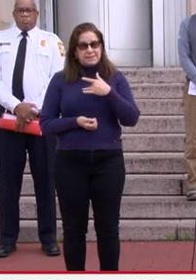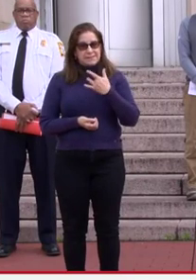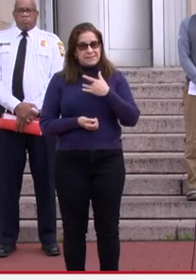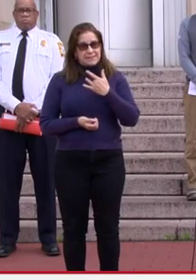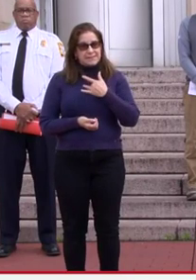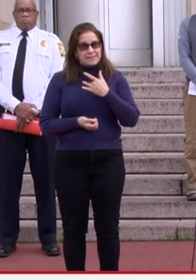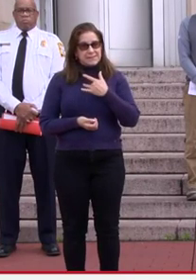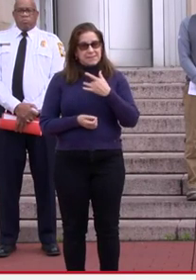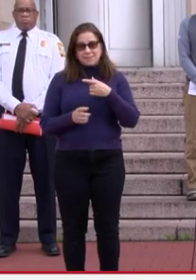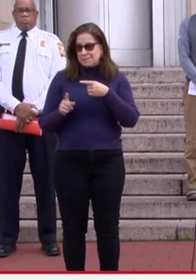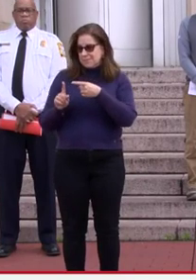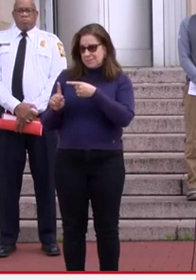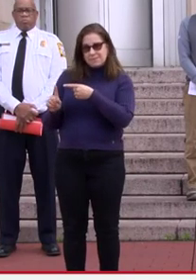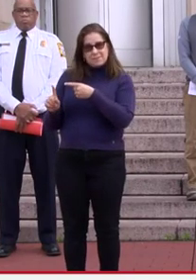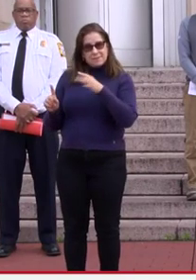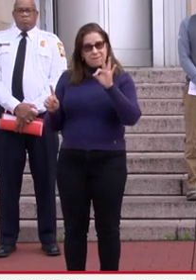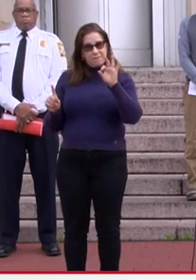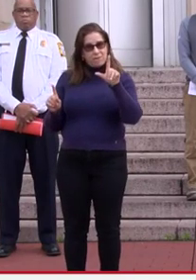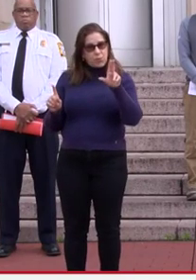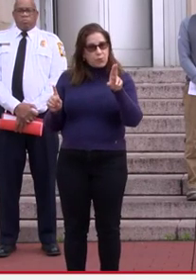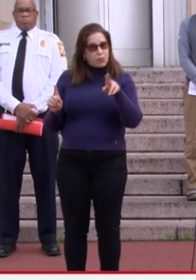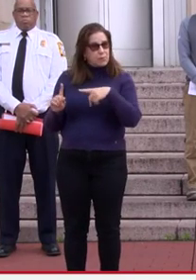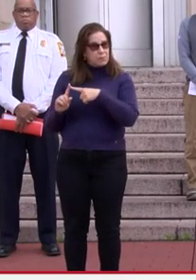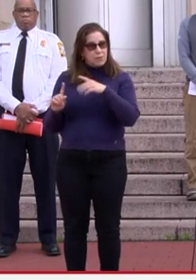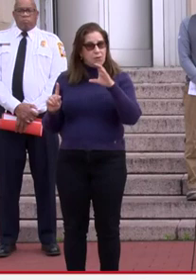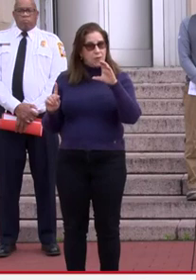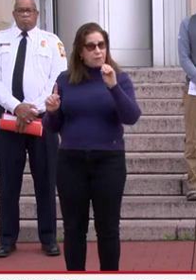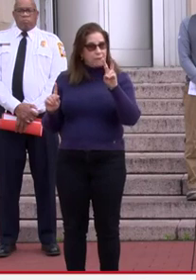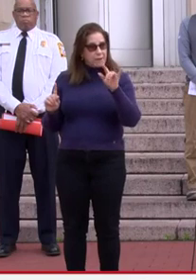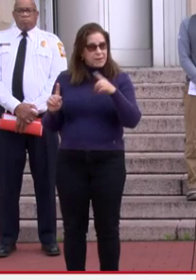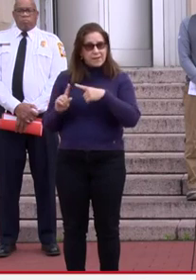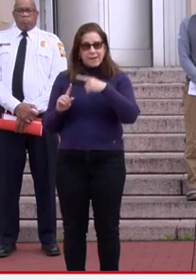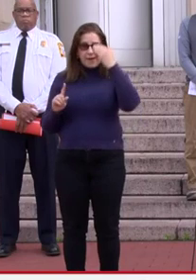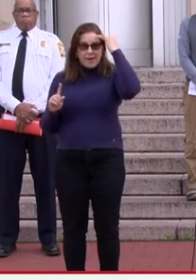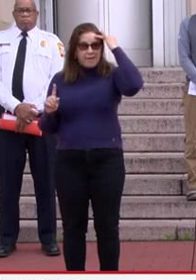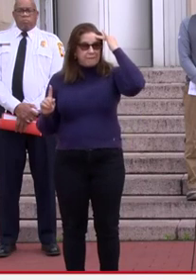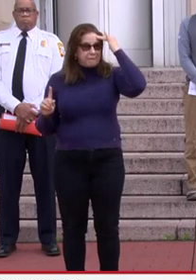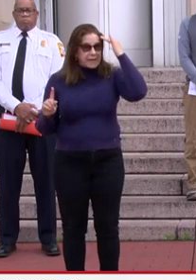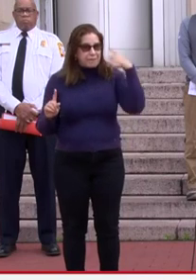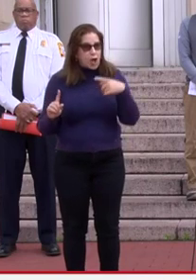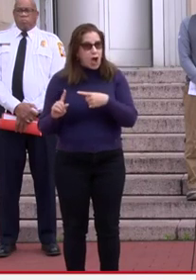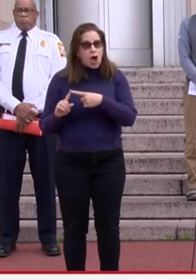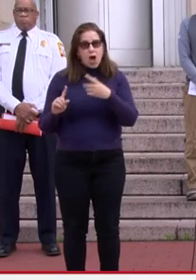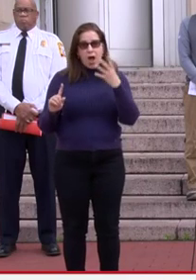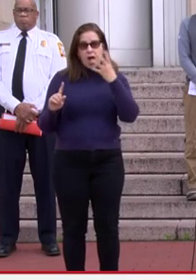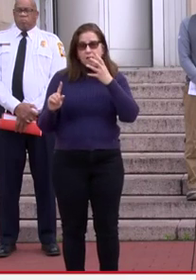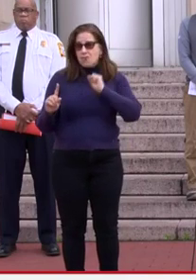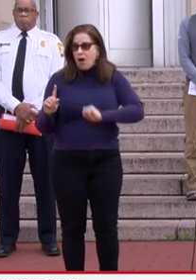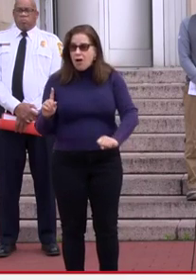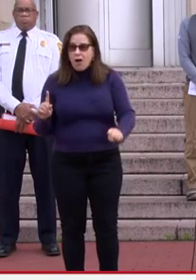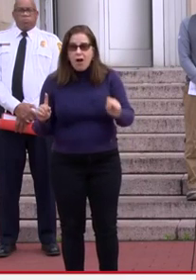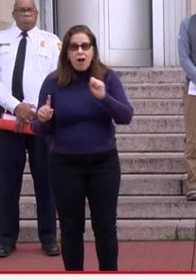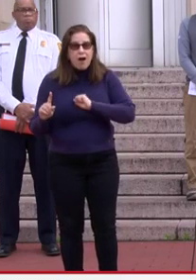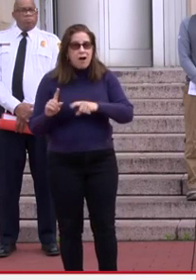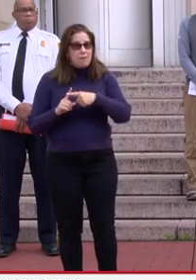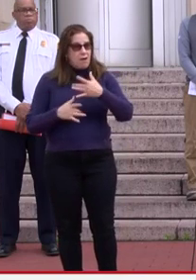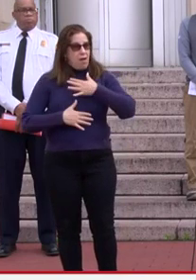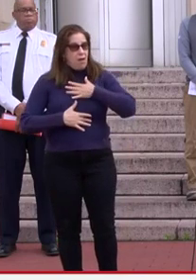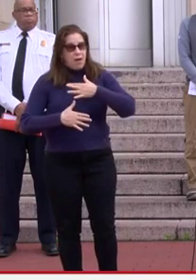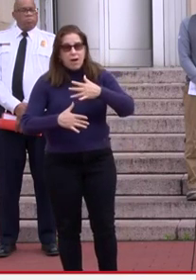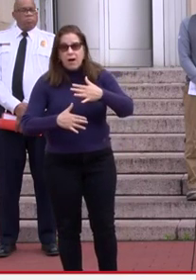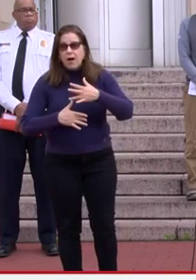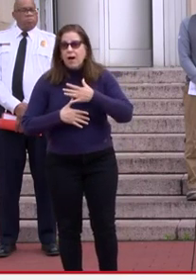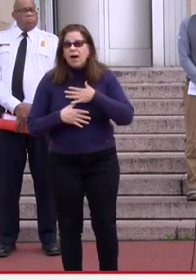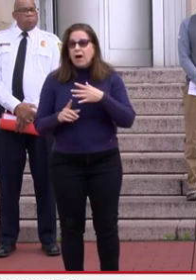with COVID-19, including fever, cough, and shortness of breath, we ask that you please notify the call taker so that